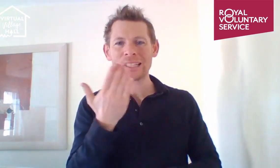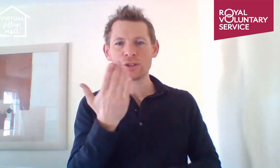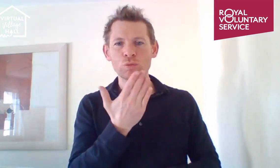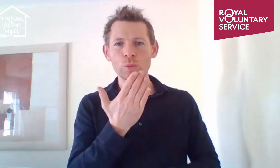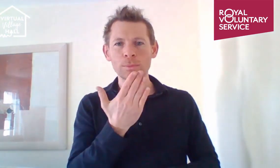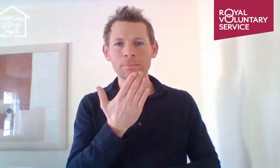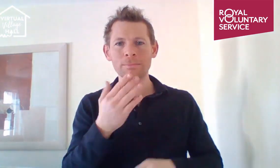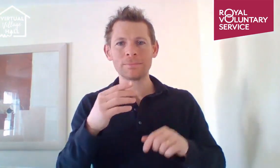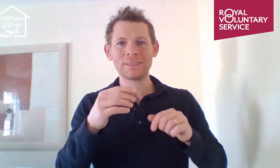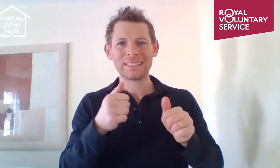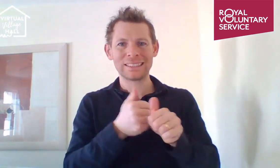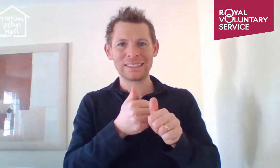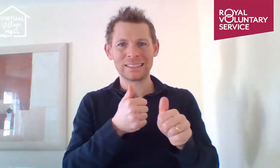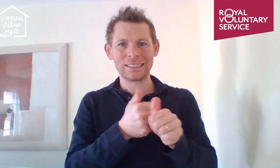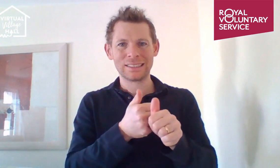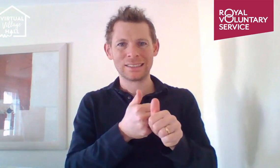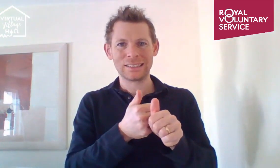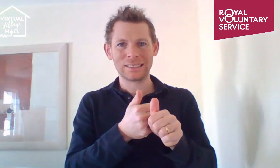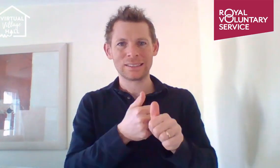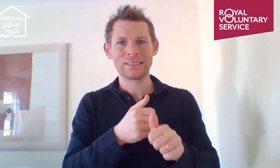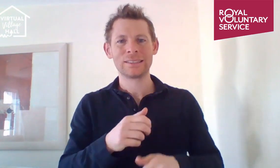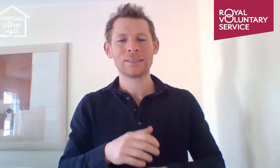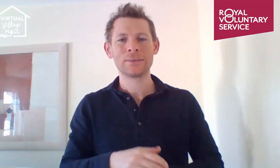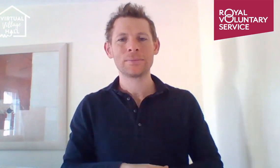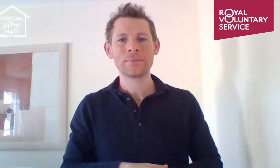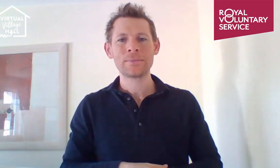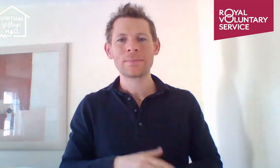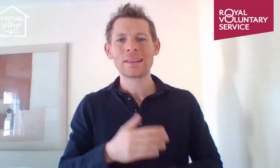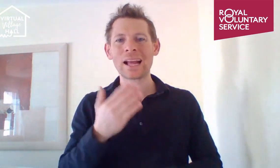we sign classroom assistant.